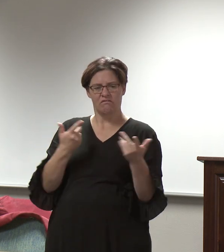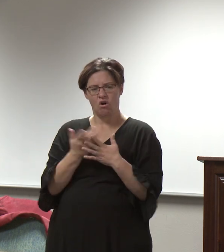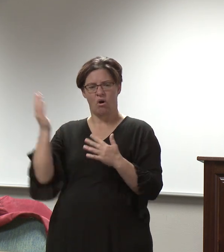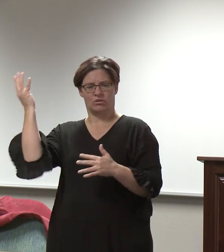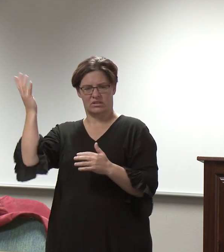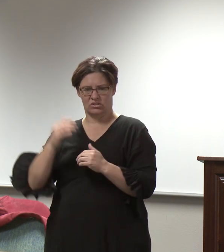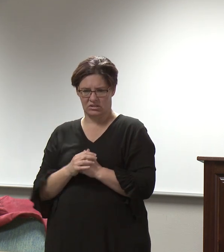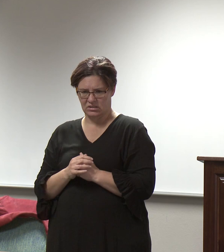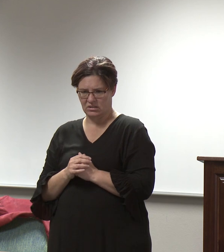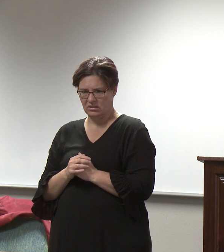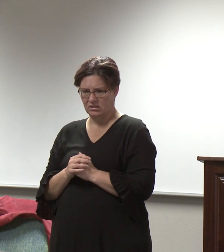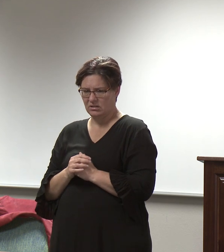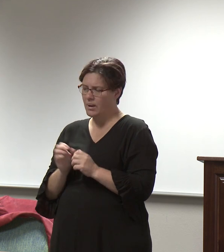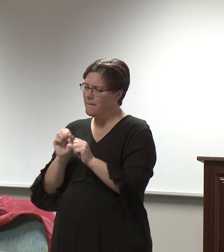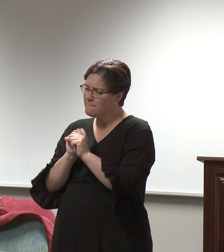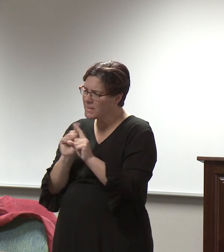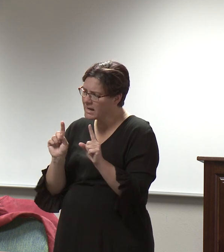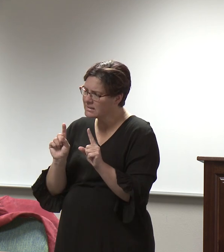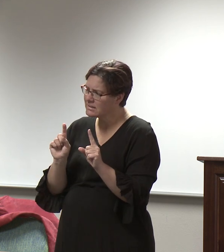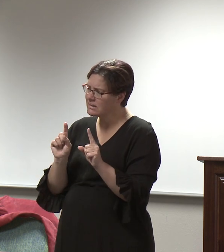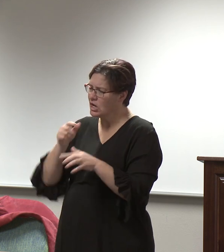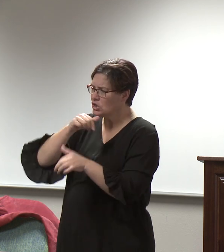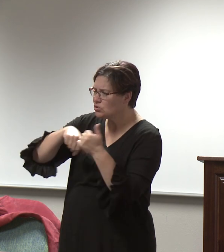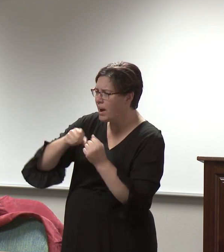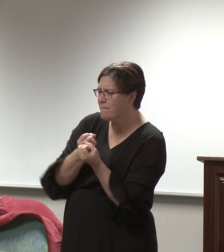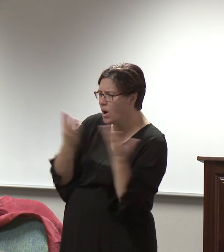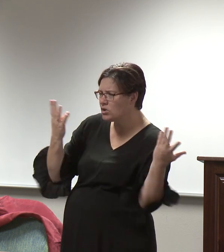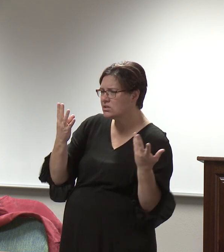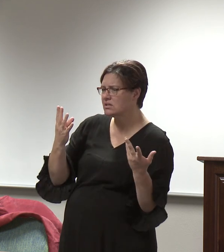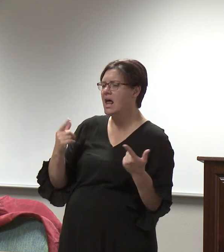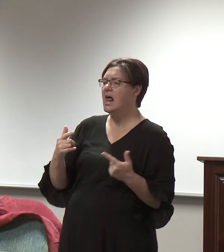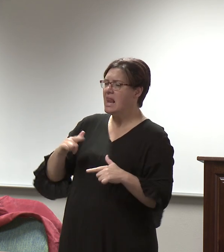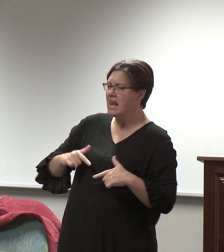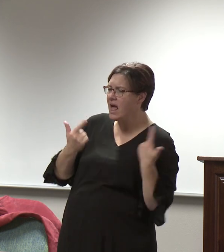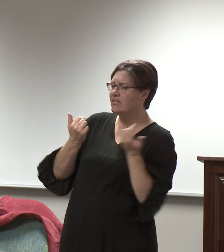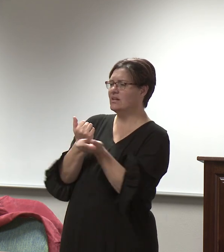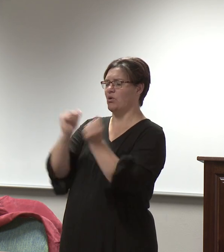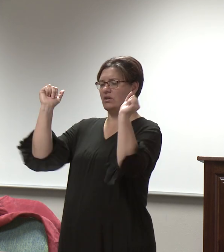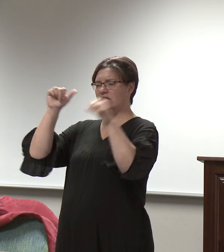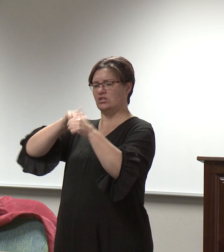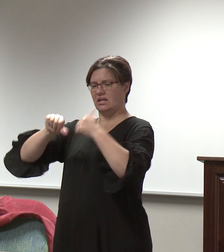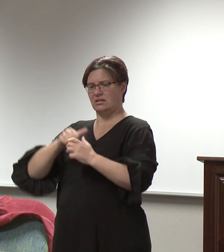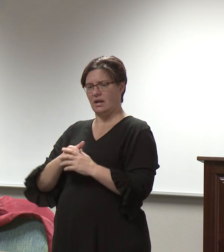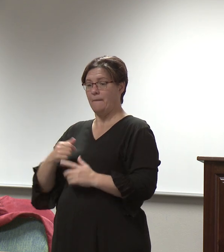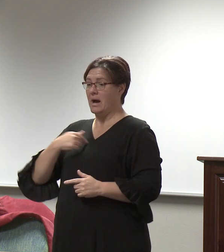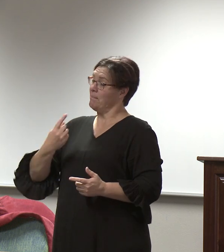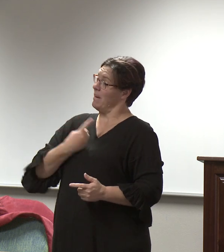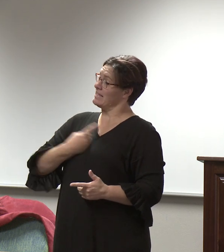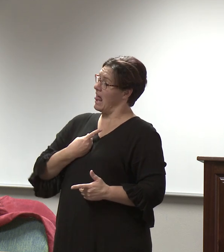representation. But most people in our societies, they live in democratic societies where they don't live